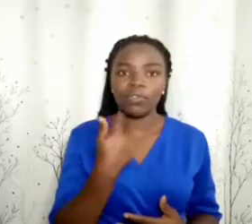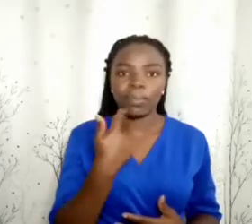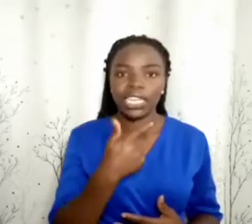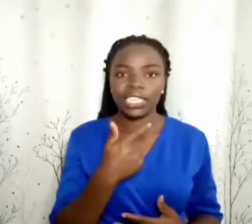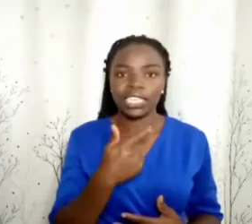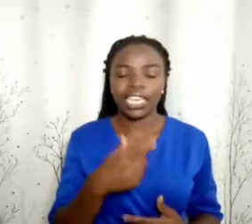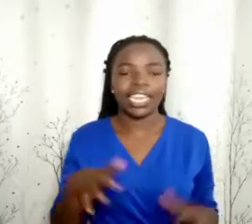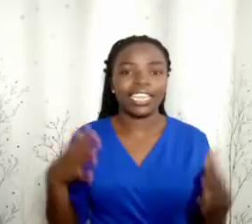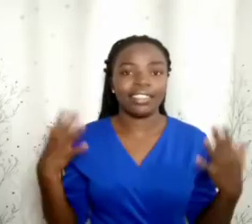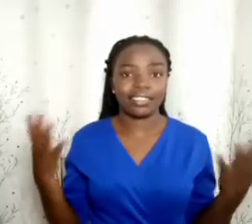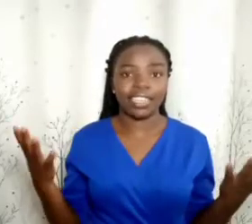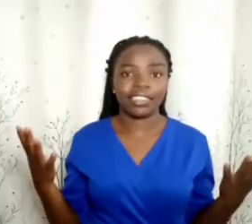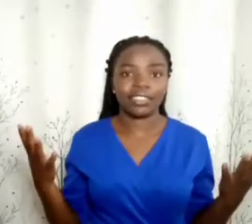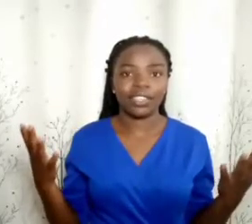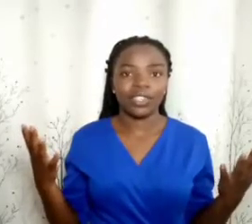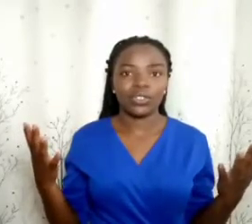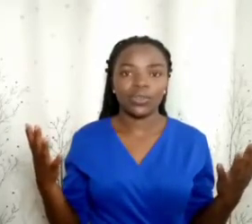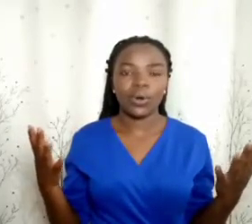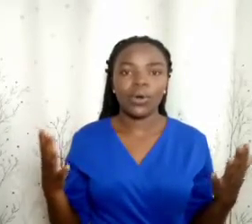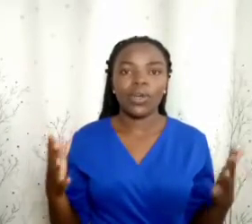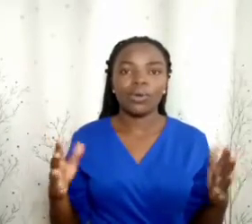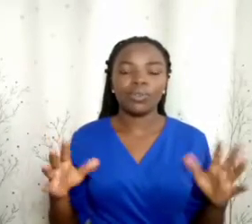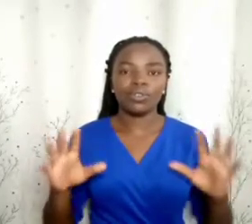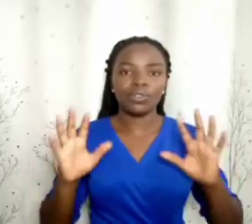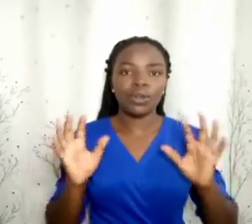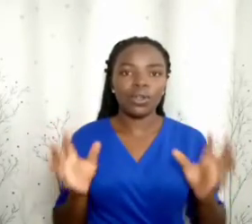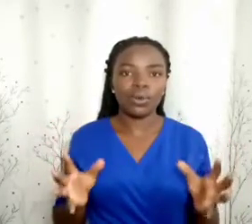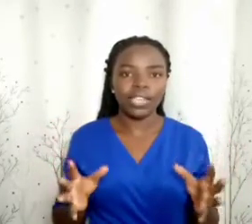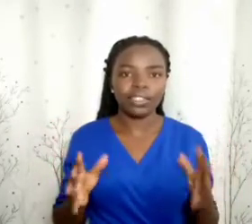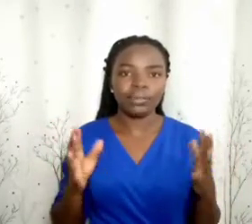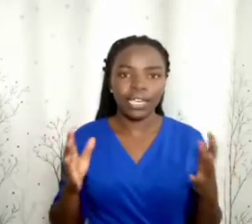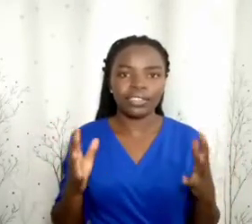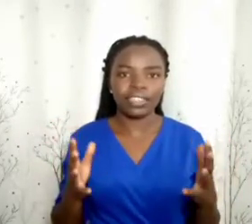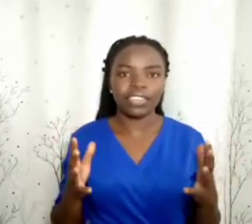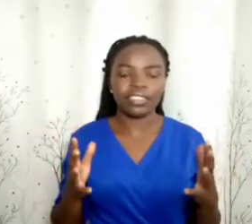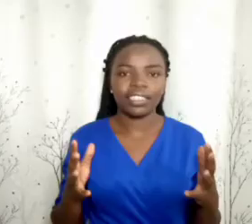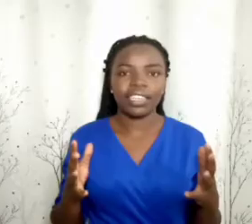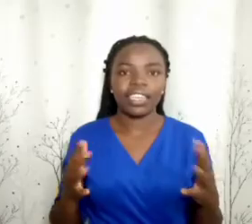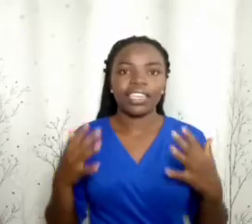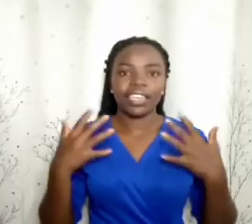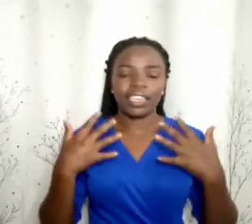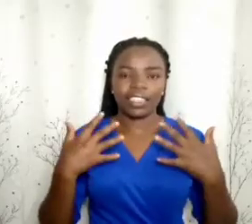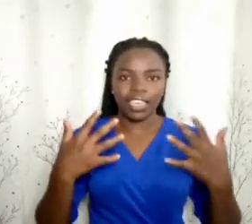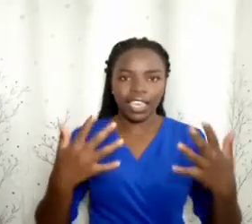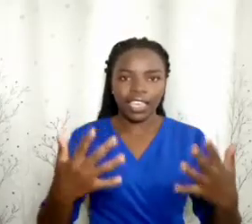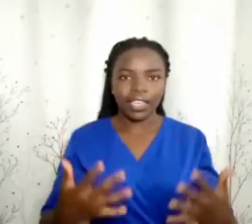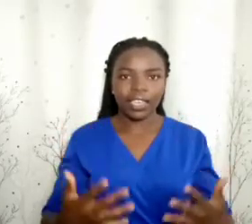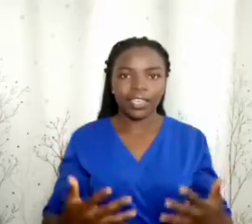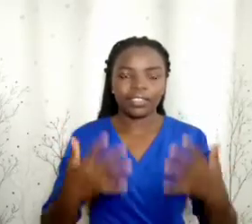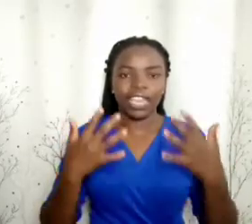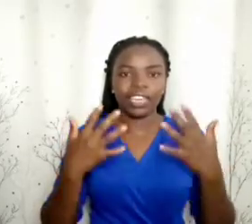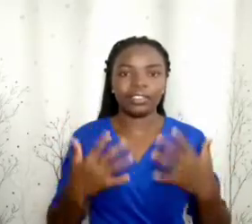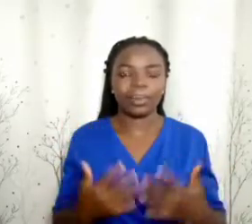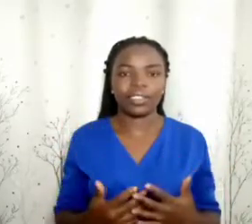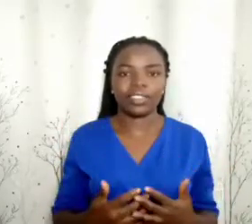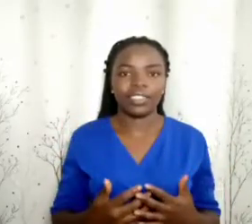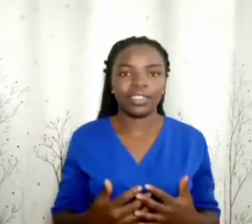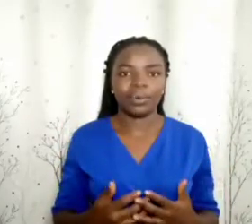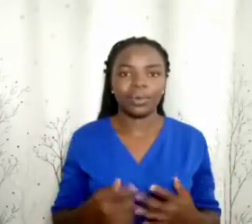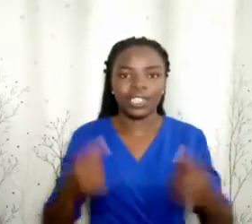movement, and the signs. So we should always make signs in the signing space, which